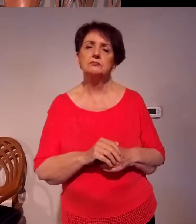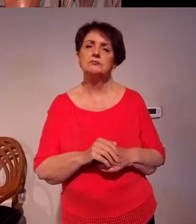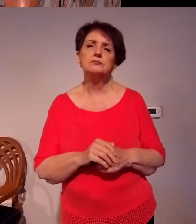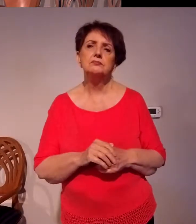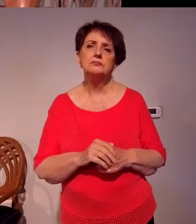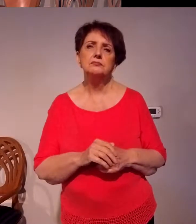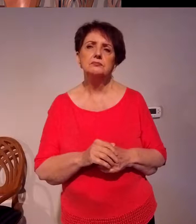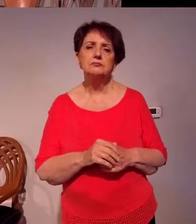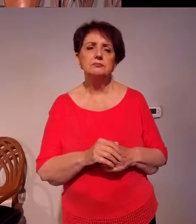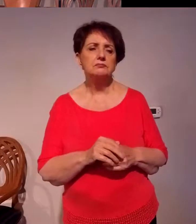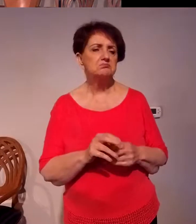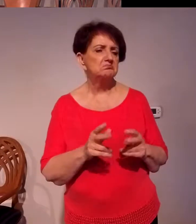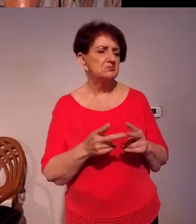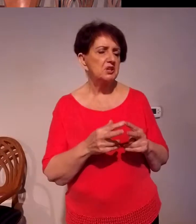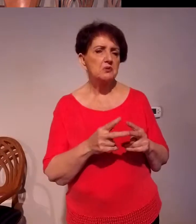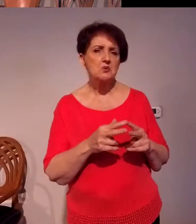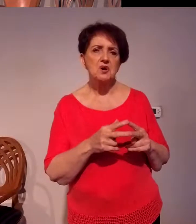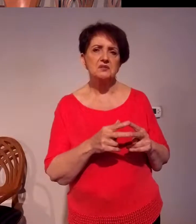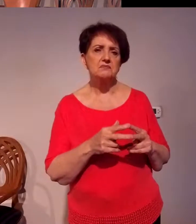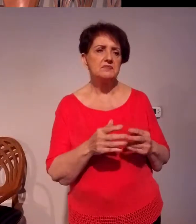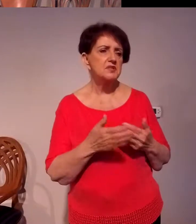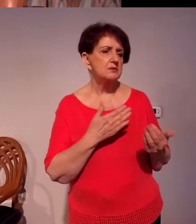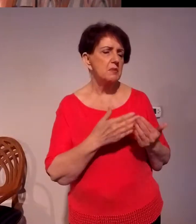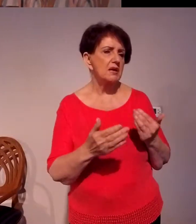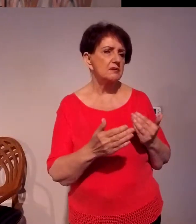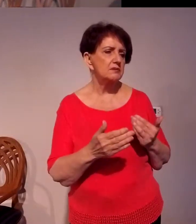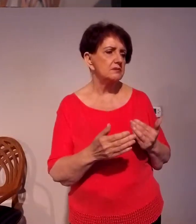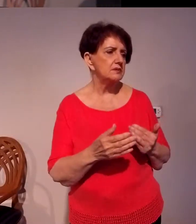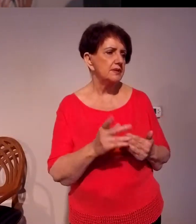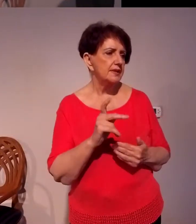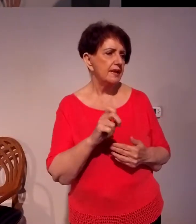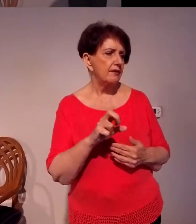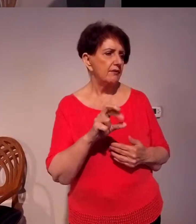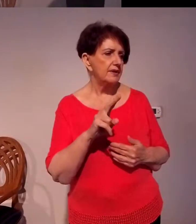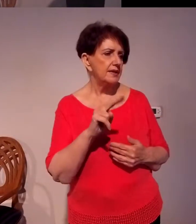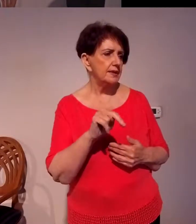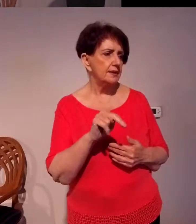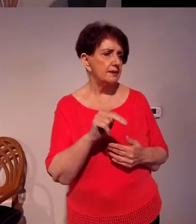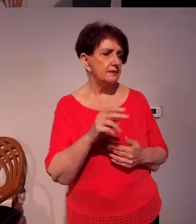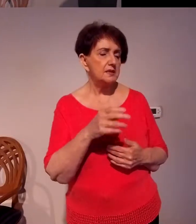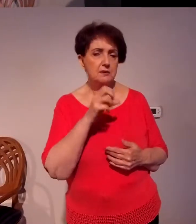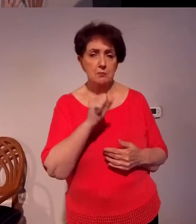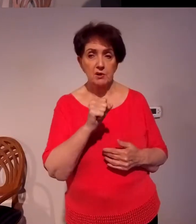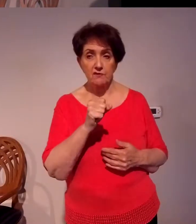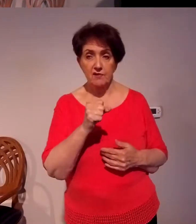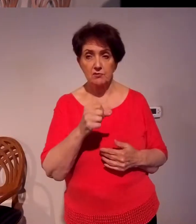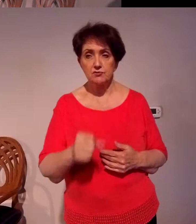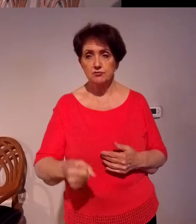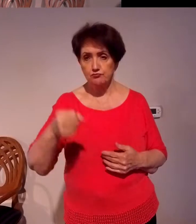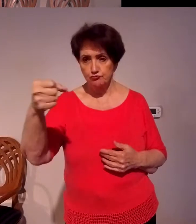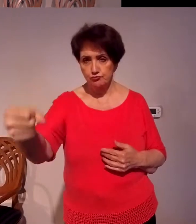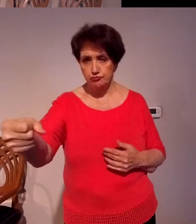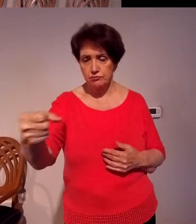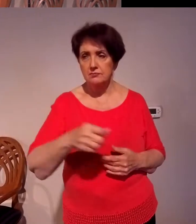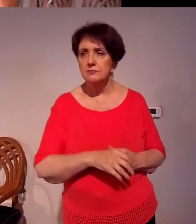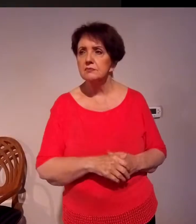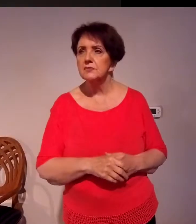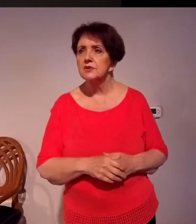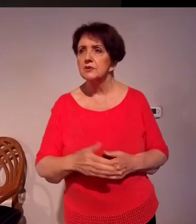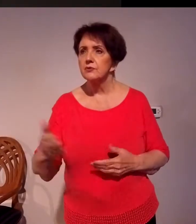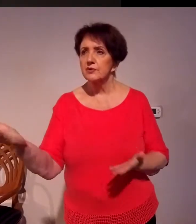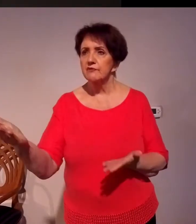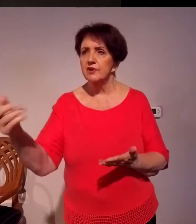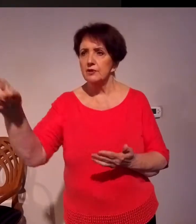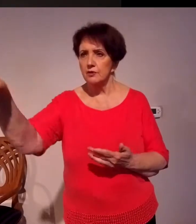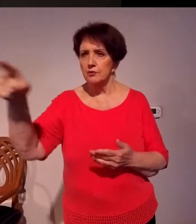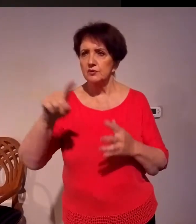one side or the other. Karen has a microphone. She's going to come and bring you the microphone. So right over here, we're going to